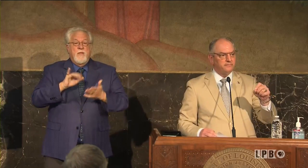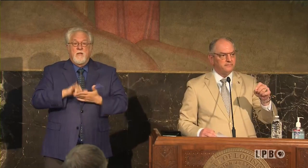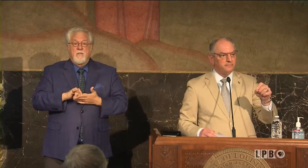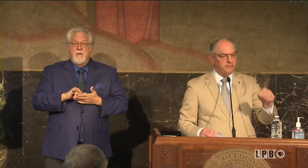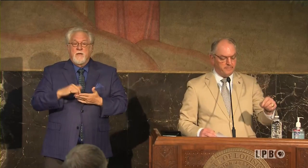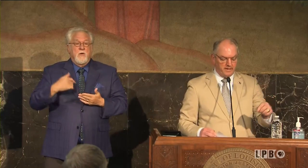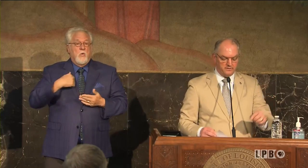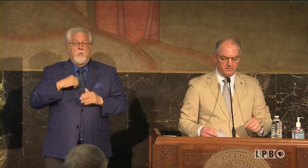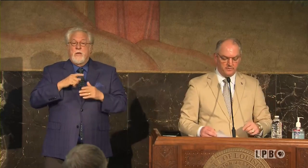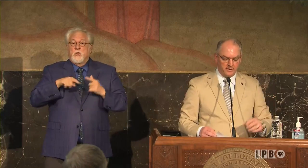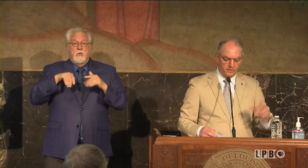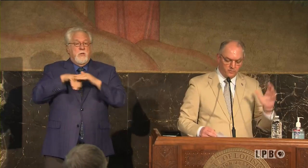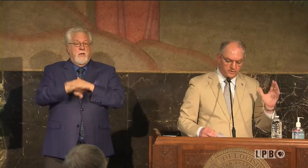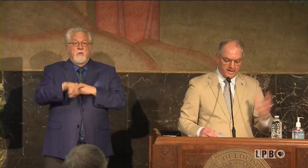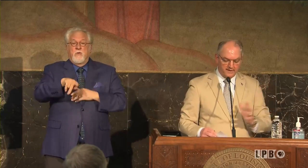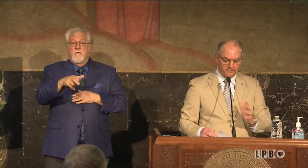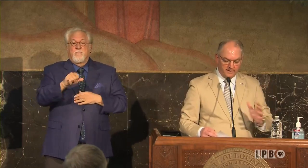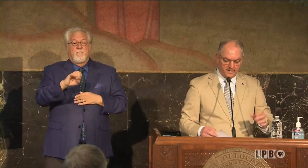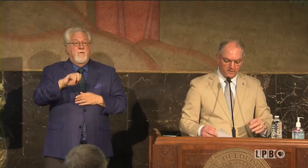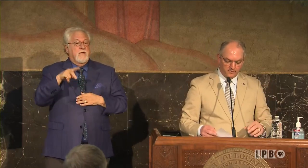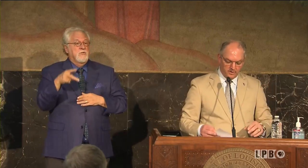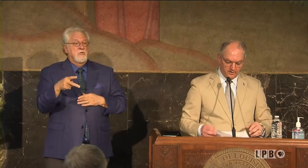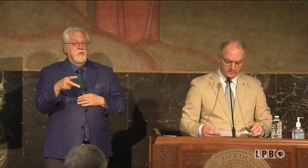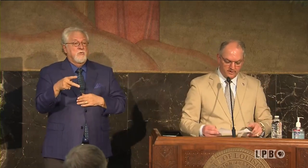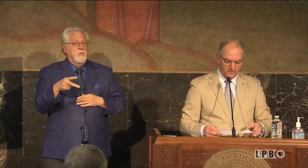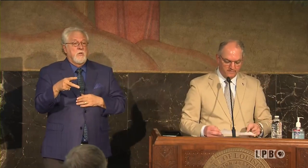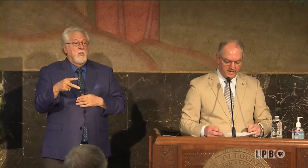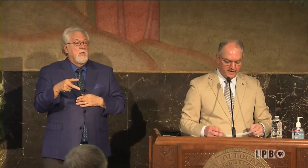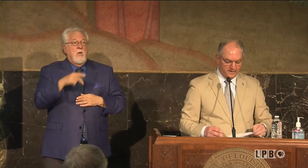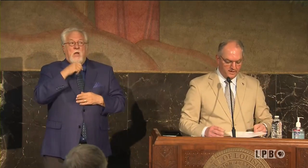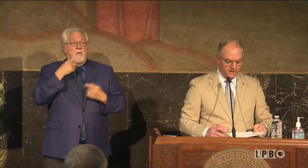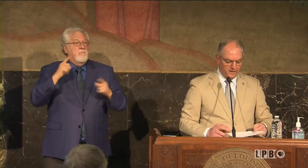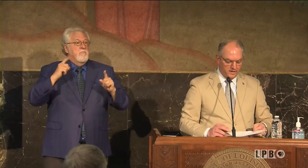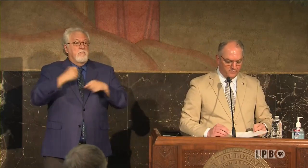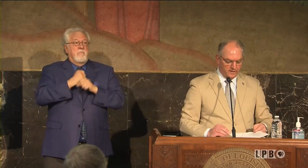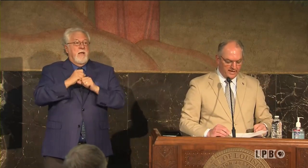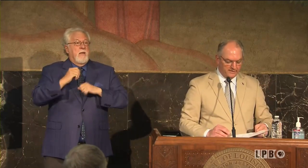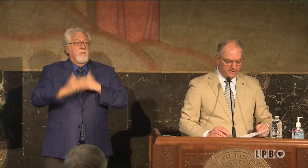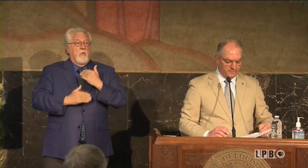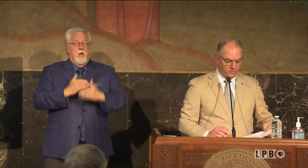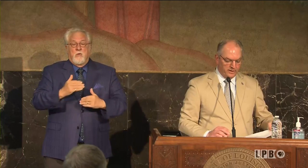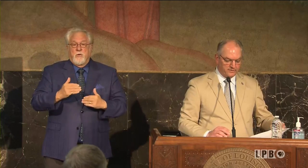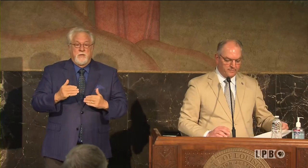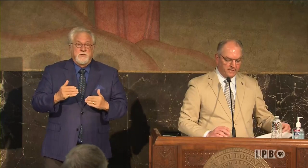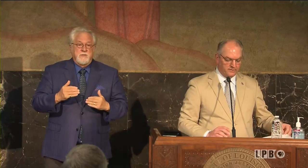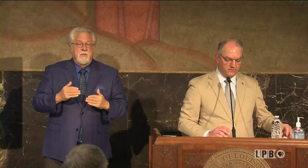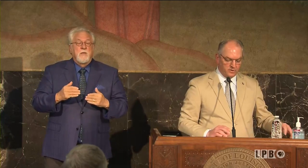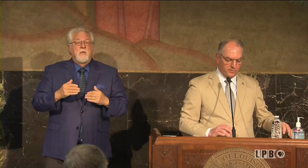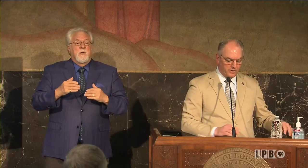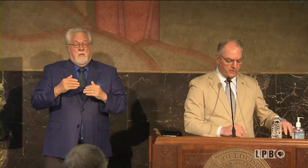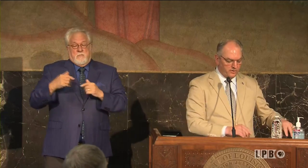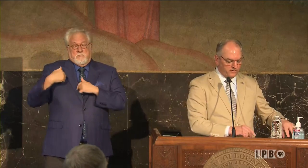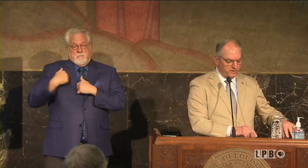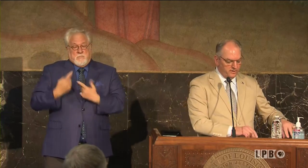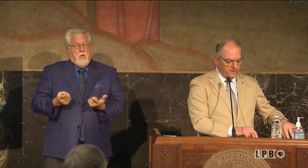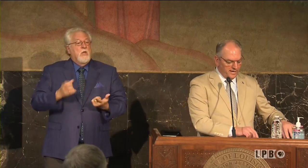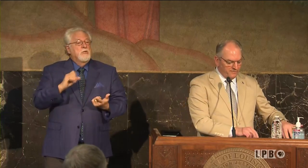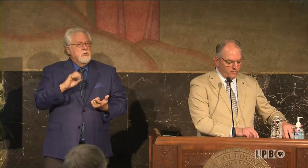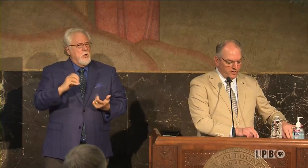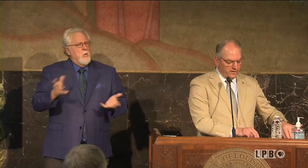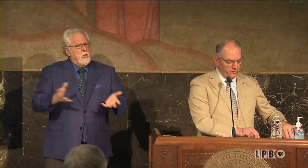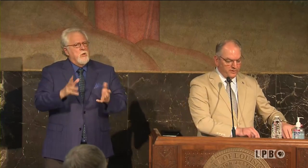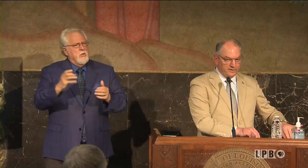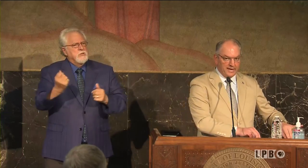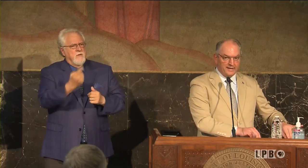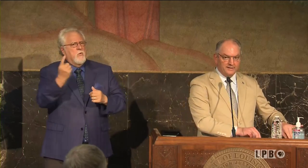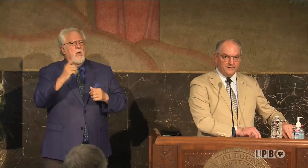wouldn't be possible, and we would not have made all the progress that we've made over the last number of weeks and months. And so I would encourage